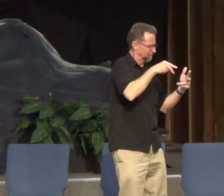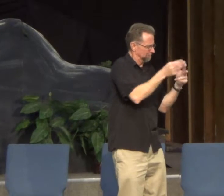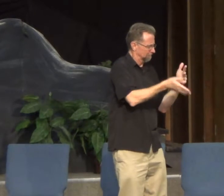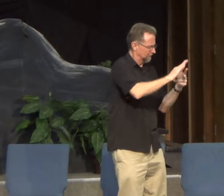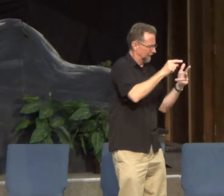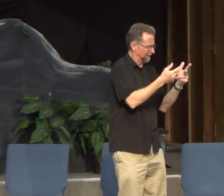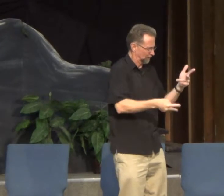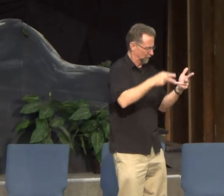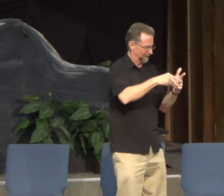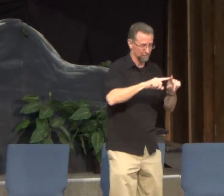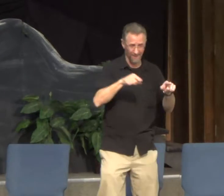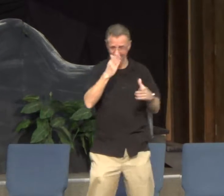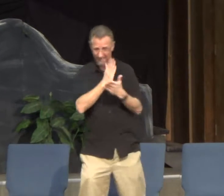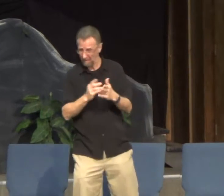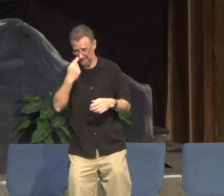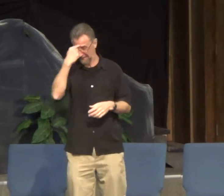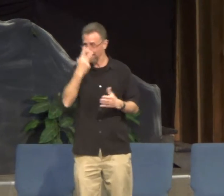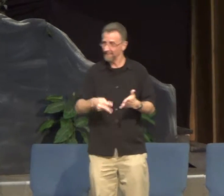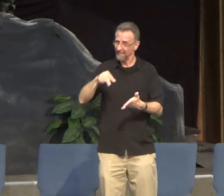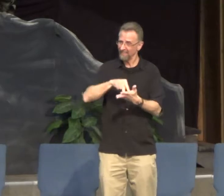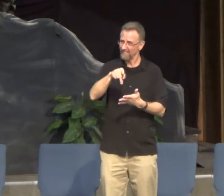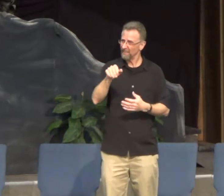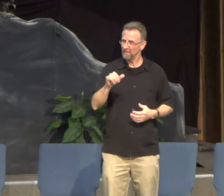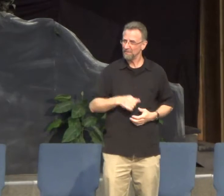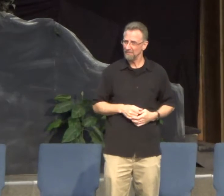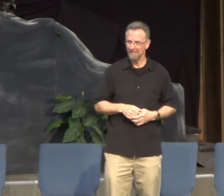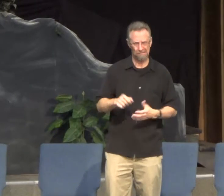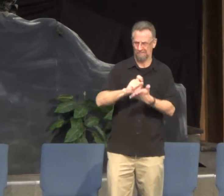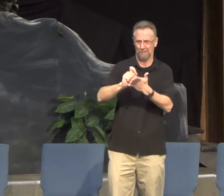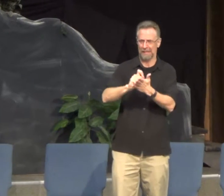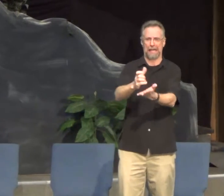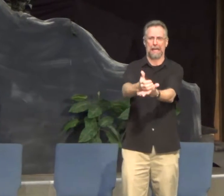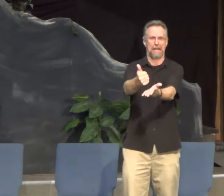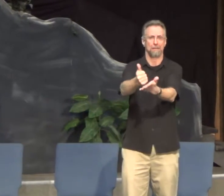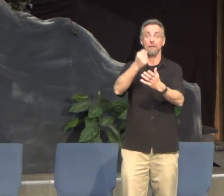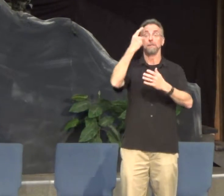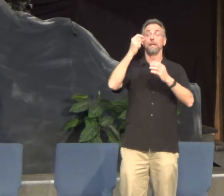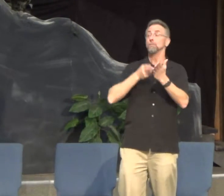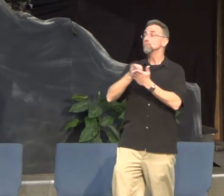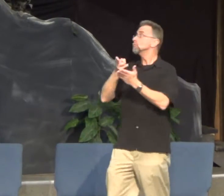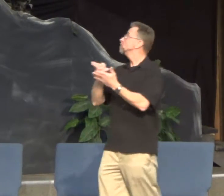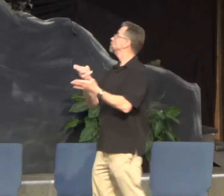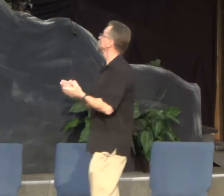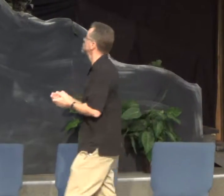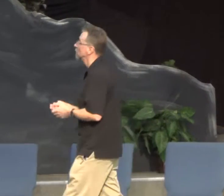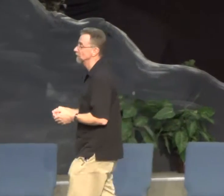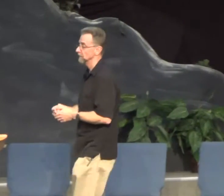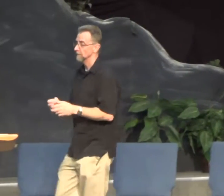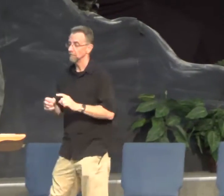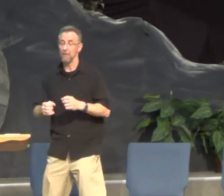that he died, that he was buried, that he was raised. There's so many things that don't believe that.